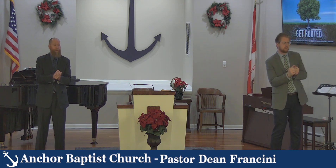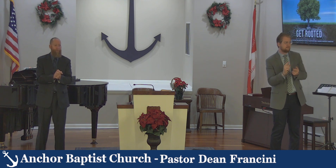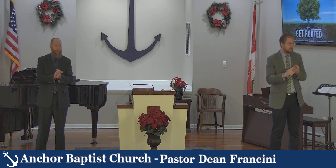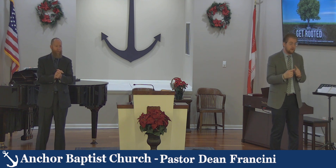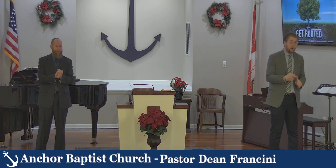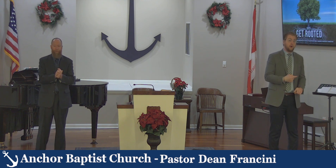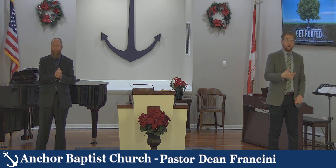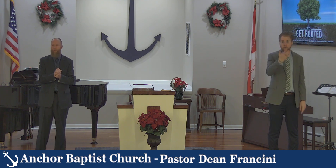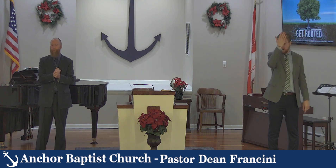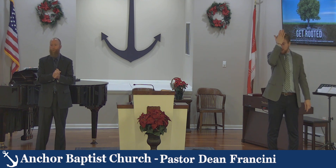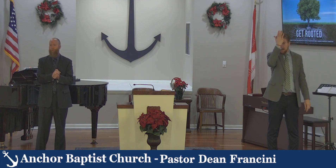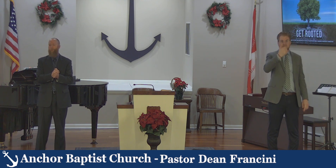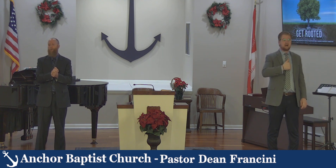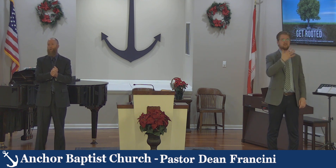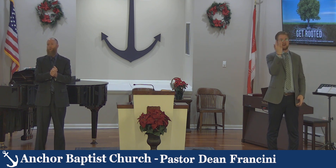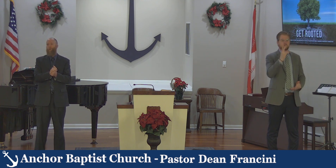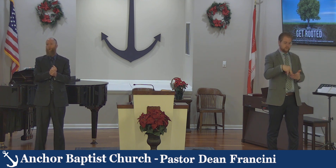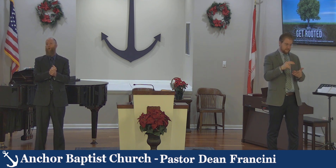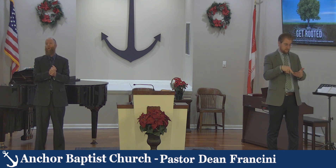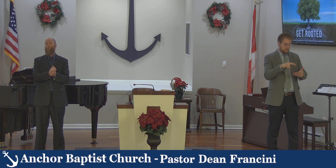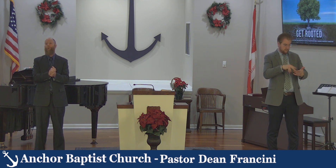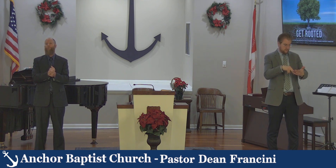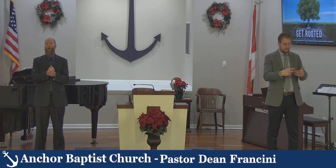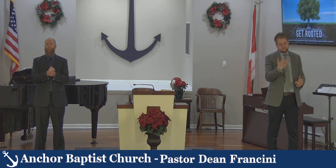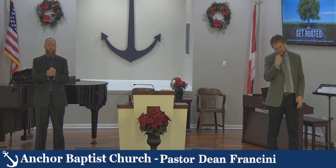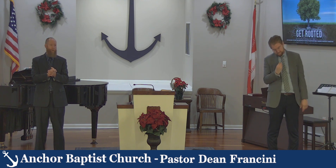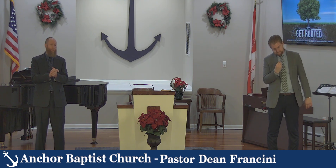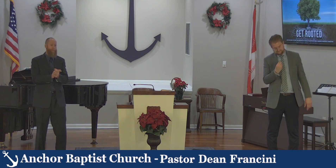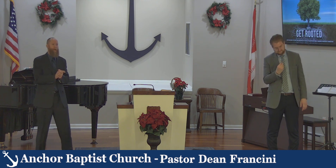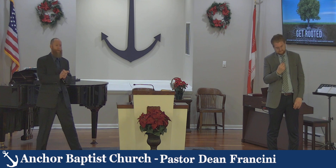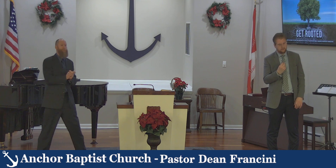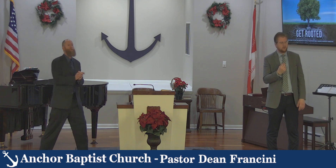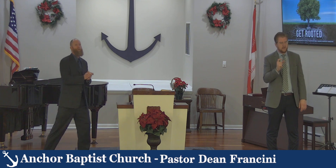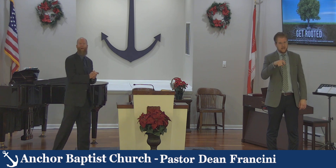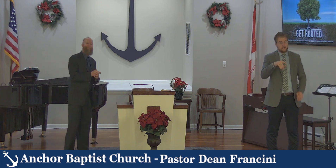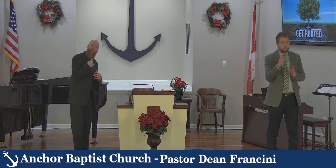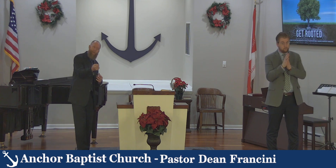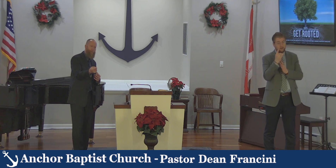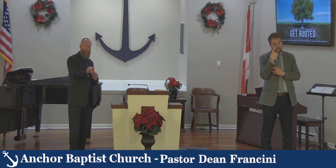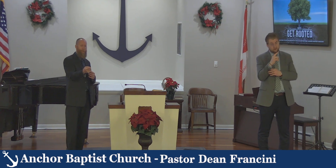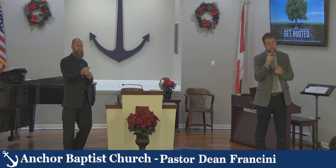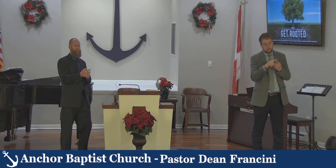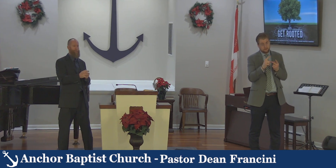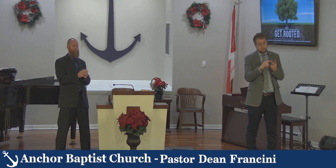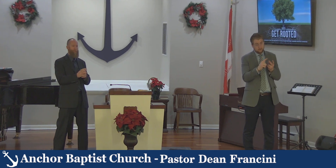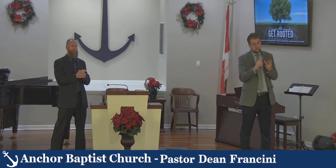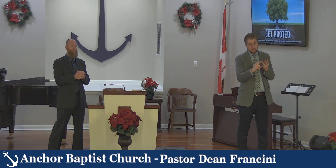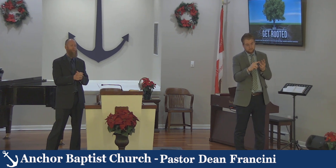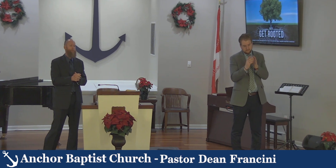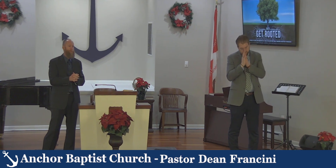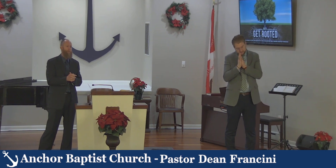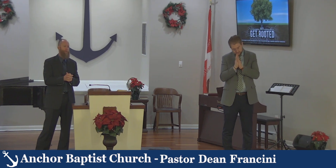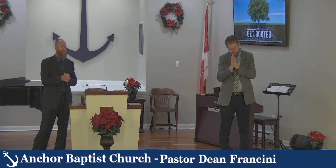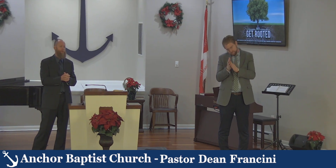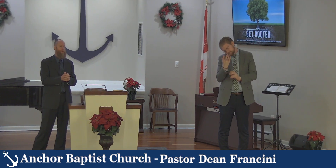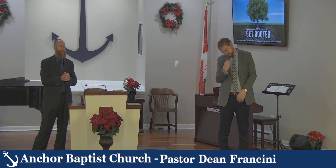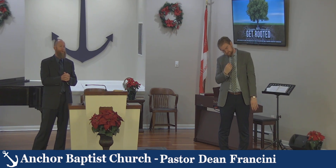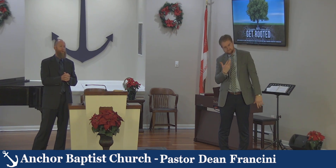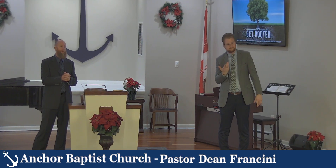read the Bible before I go to bed. Oh, I better pray for Bobby, Joe, and Sally, and Sue, who I have not told the gospel to.